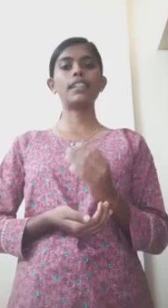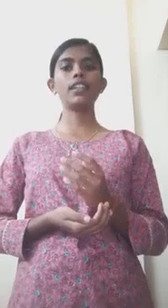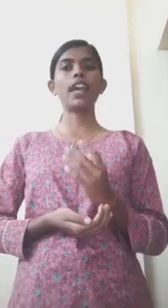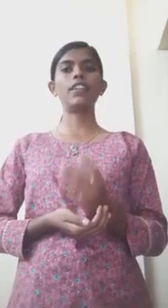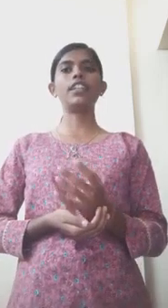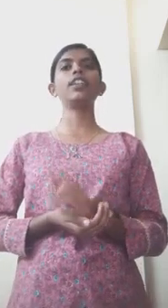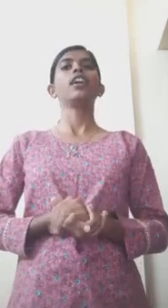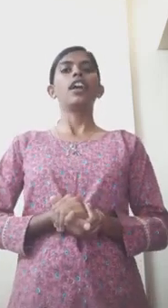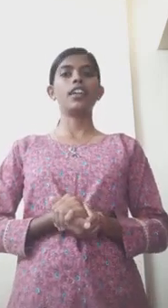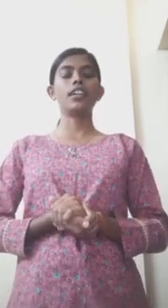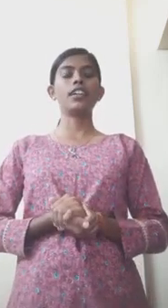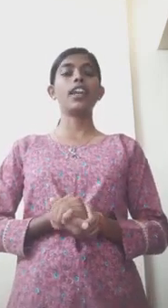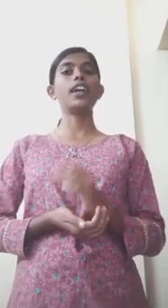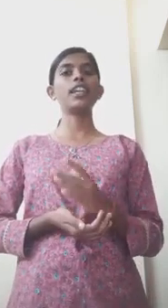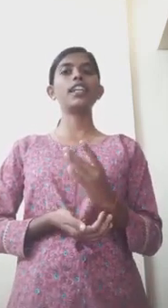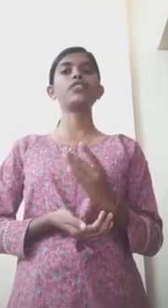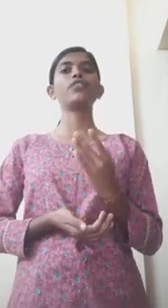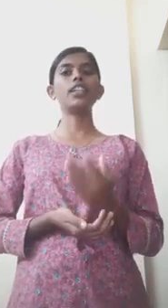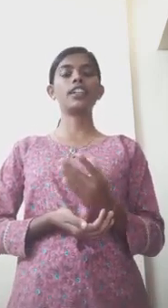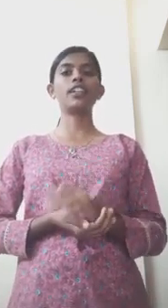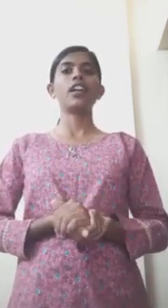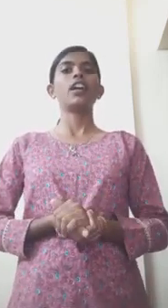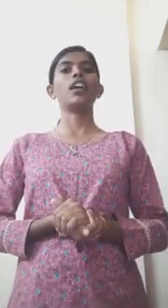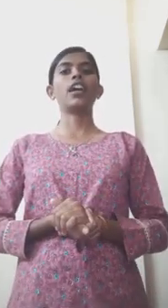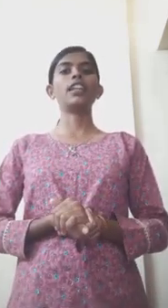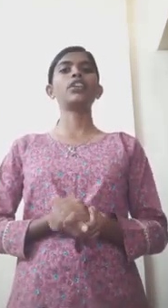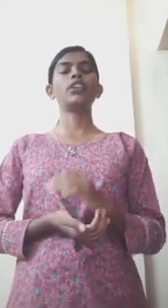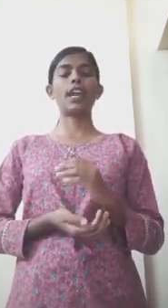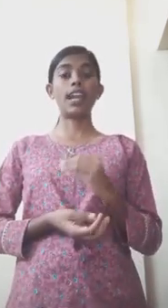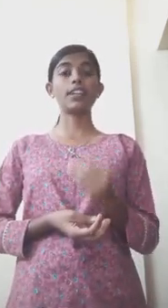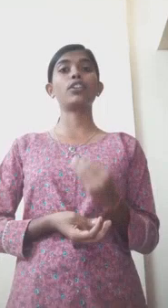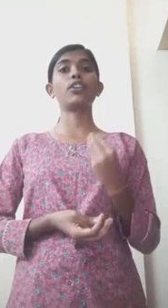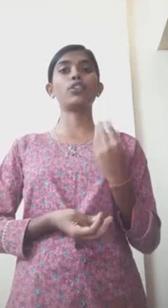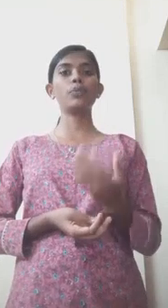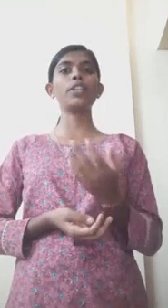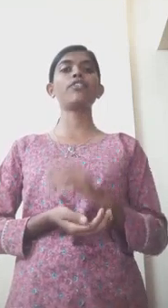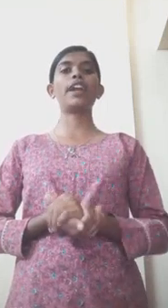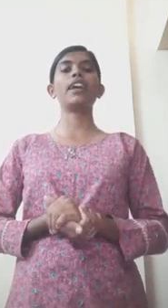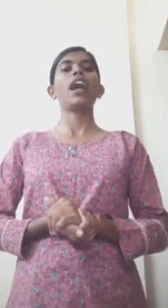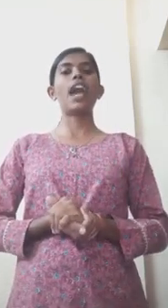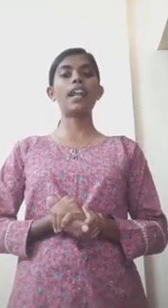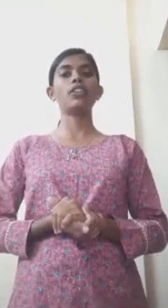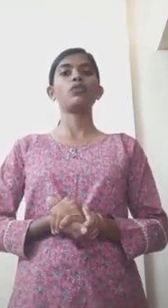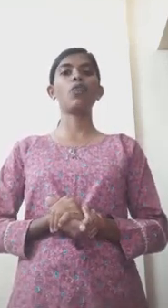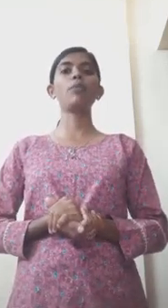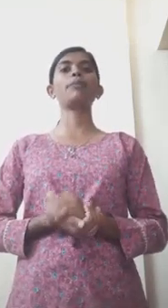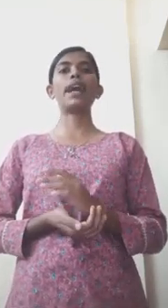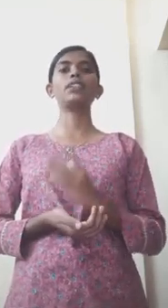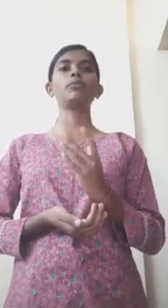nasal cavity air is filtered and humidified and warmed by the